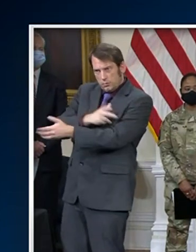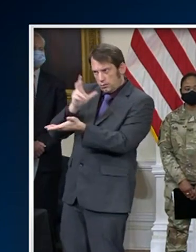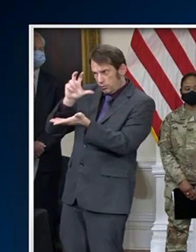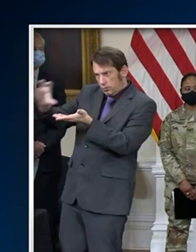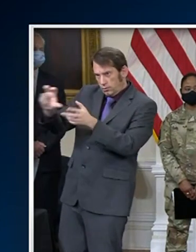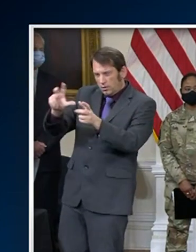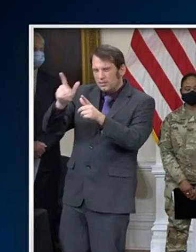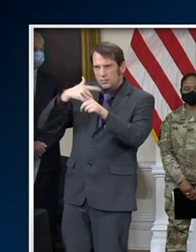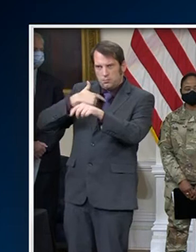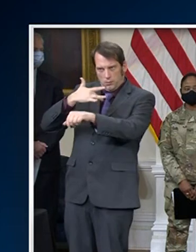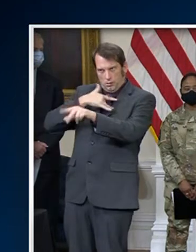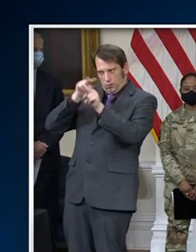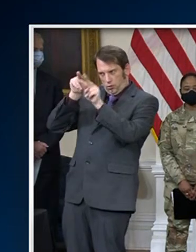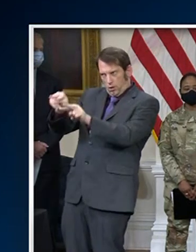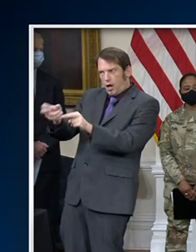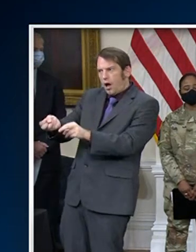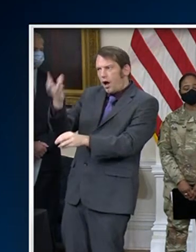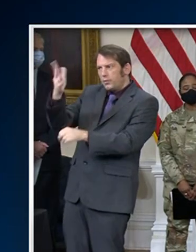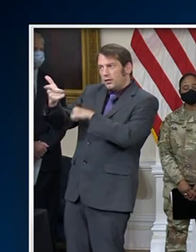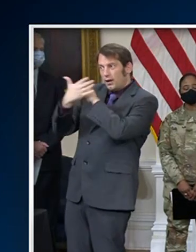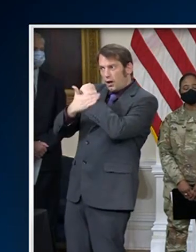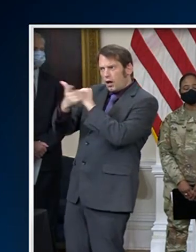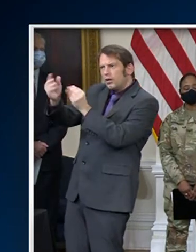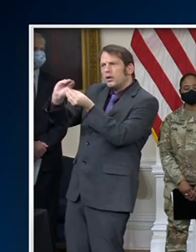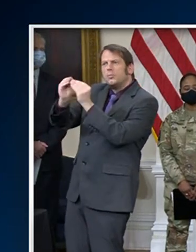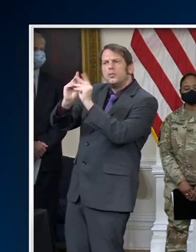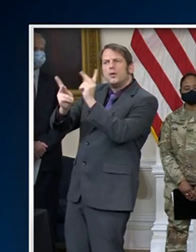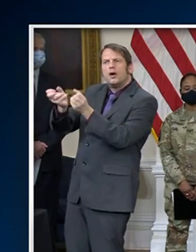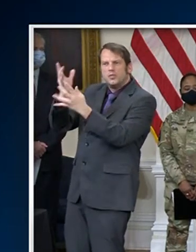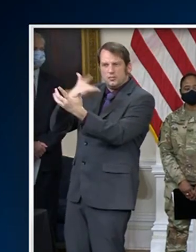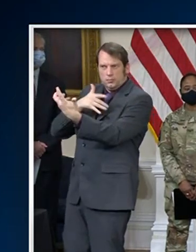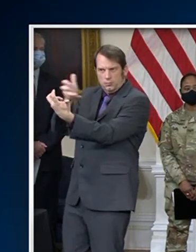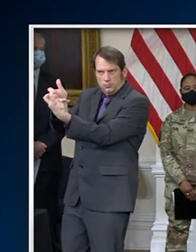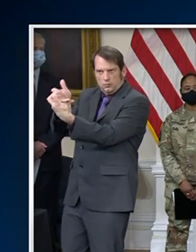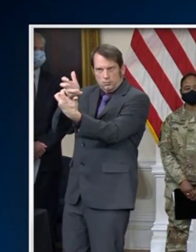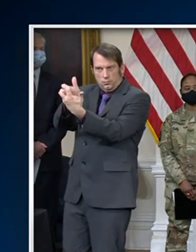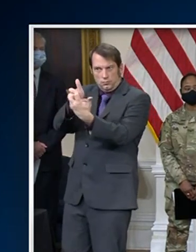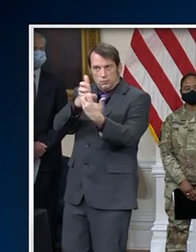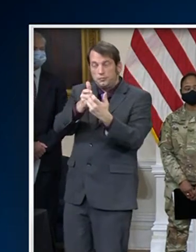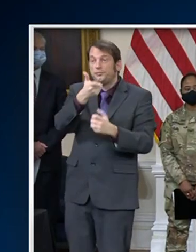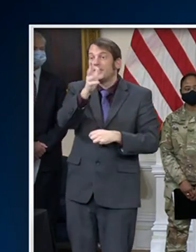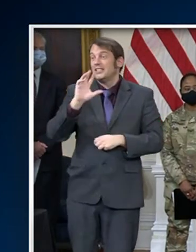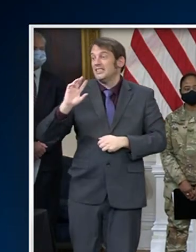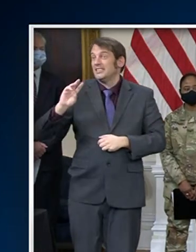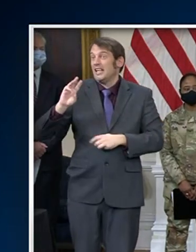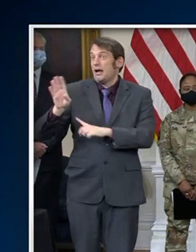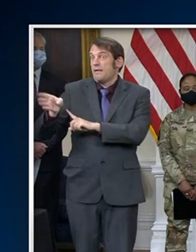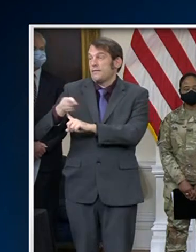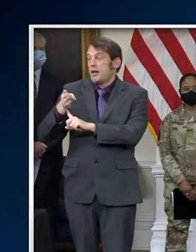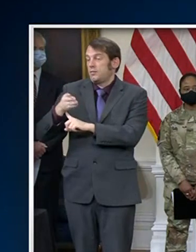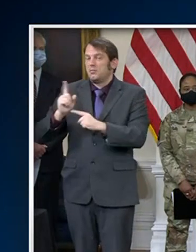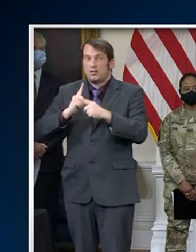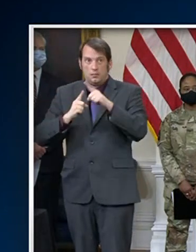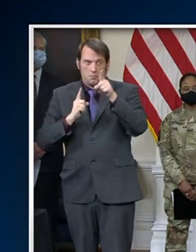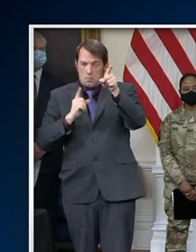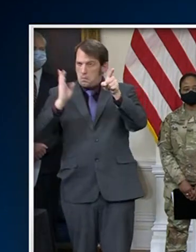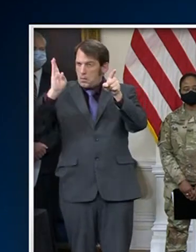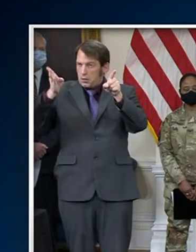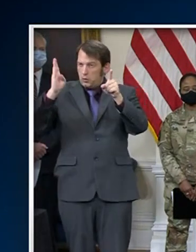The Six Flags and Baltimore Convention Center mass vaccination sites in their first